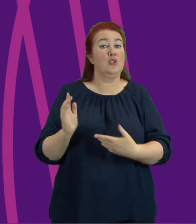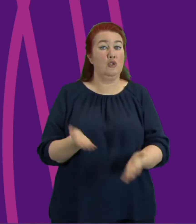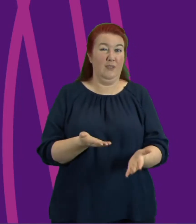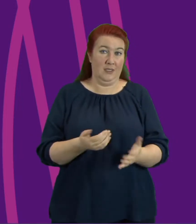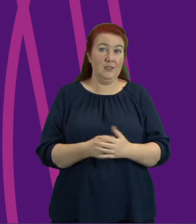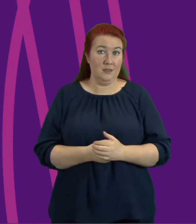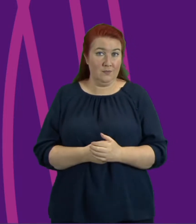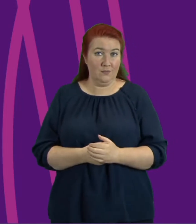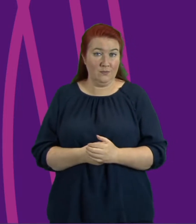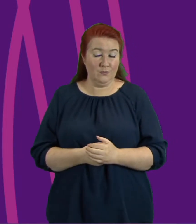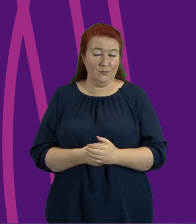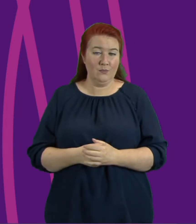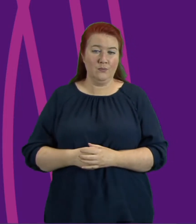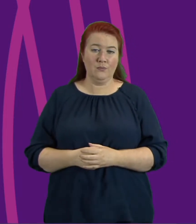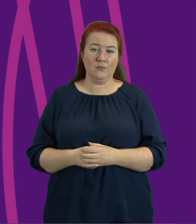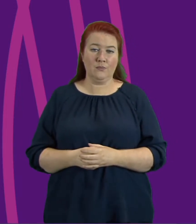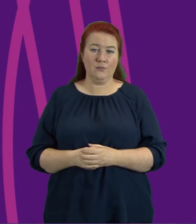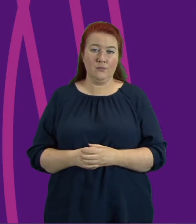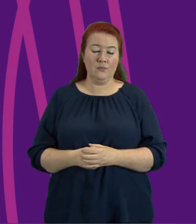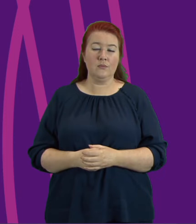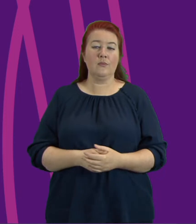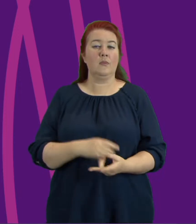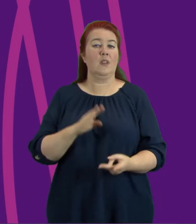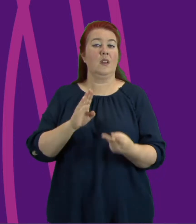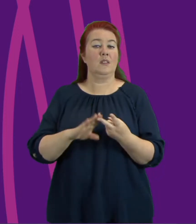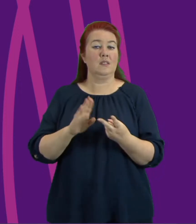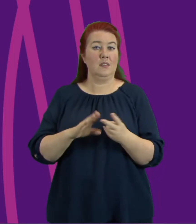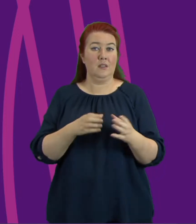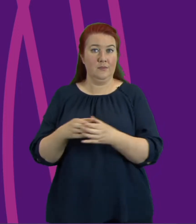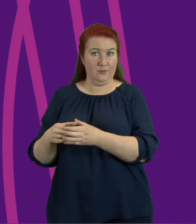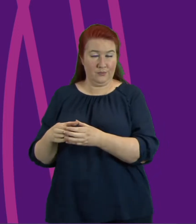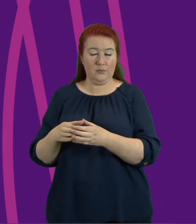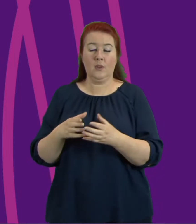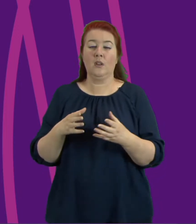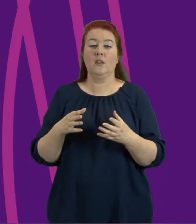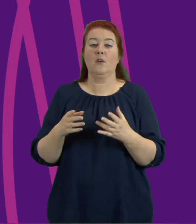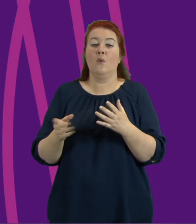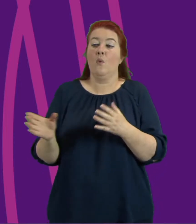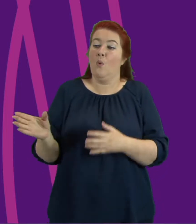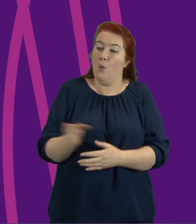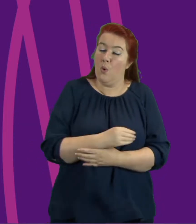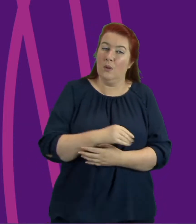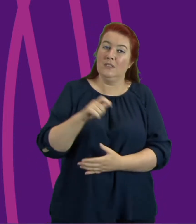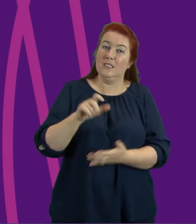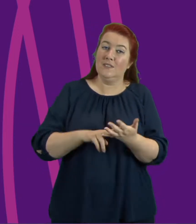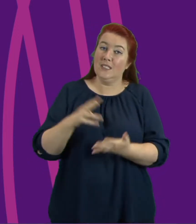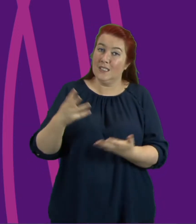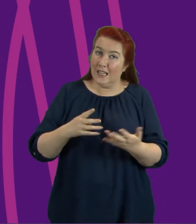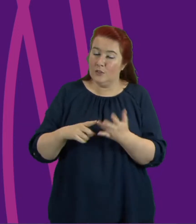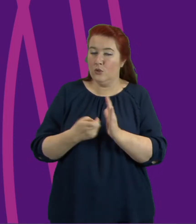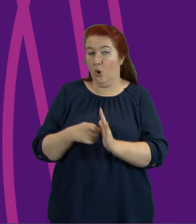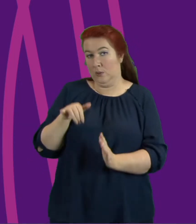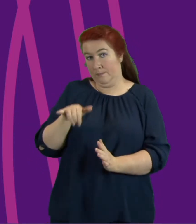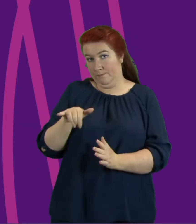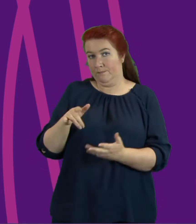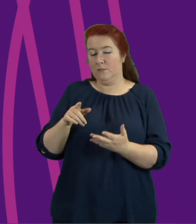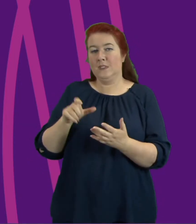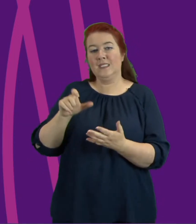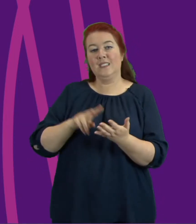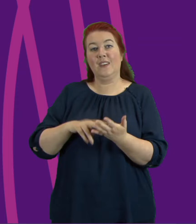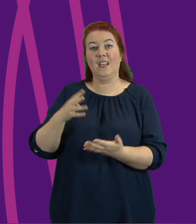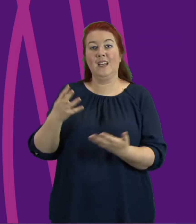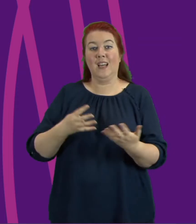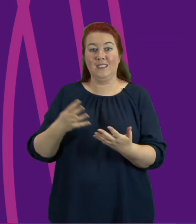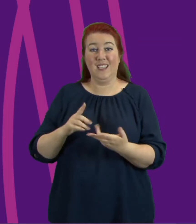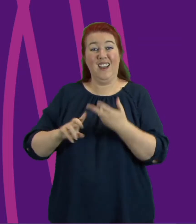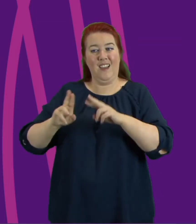personnel. And secondly, all COVID-19 or presumed COVID-19 deaths where the deceased was